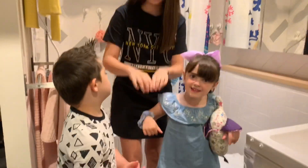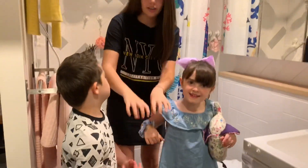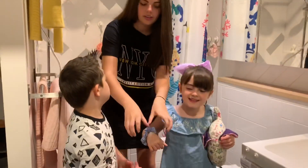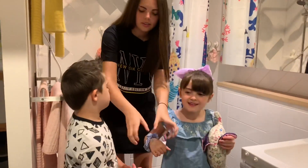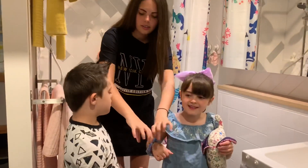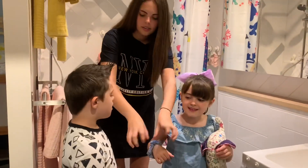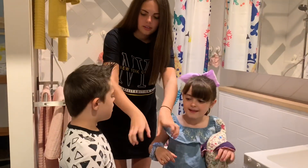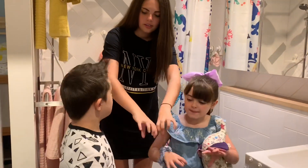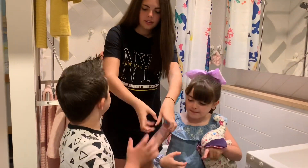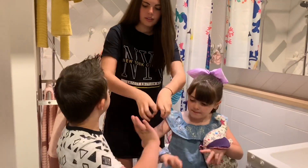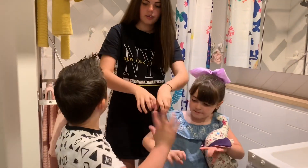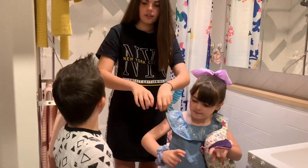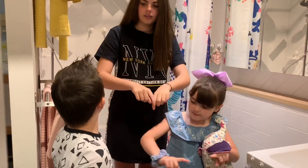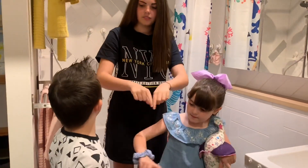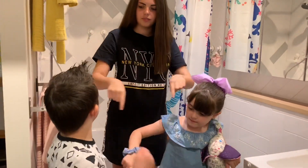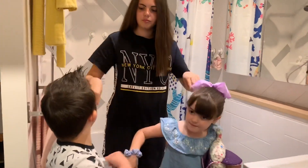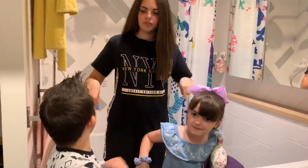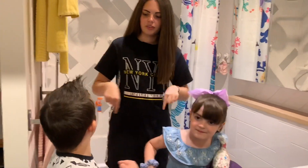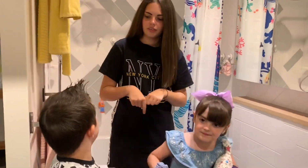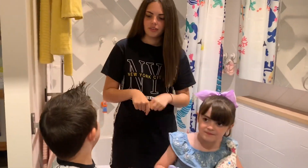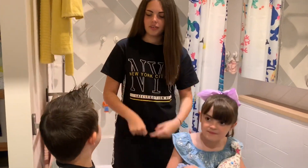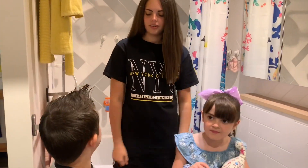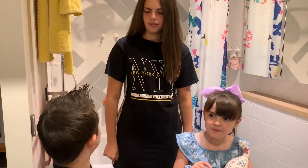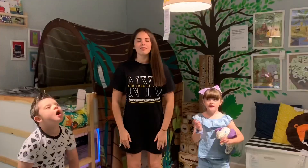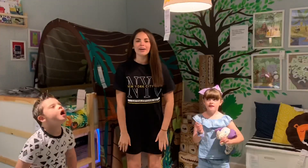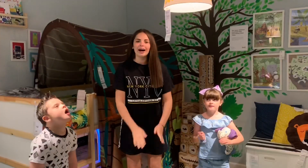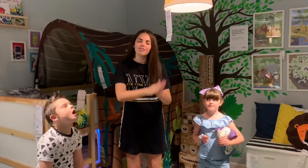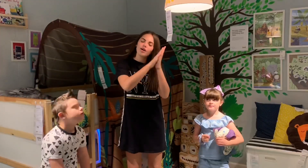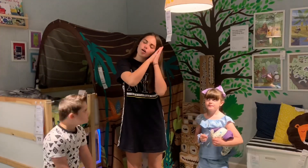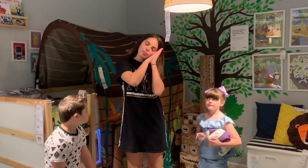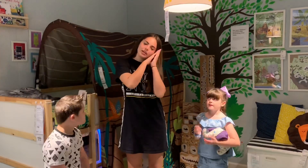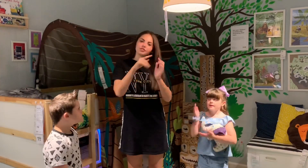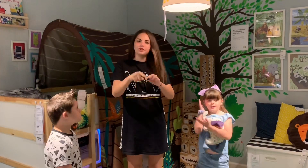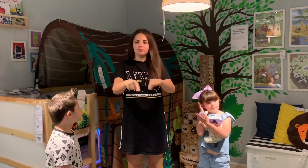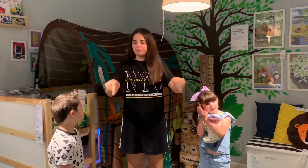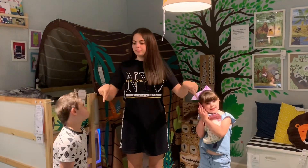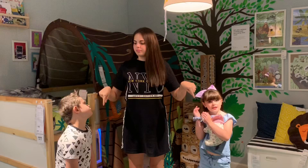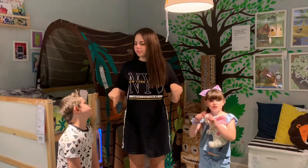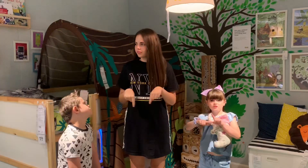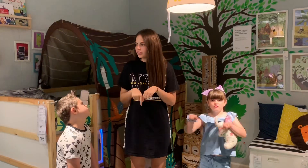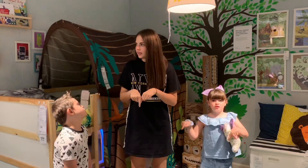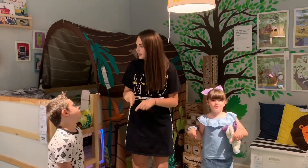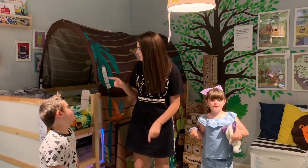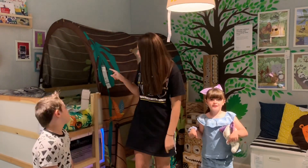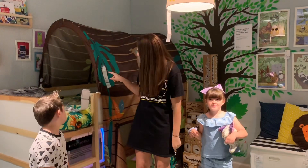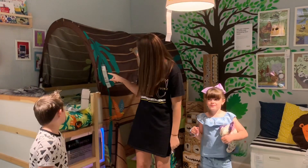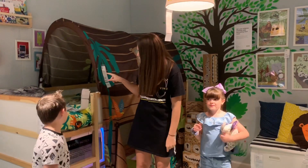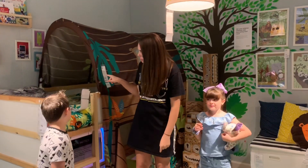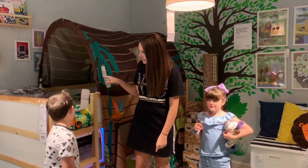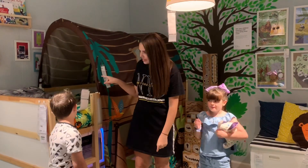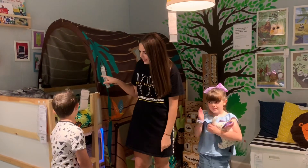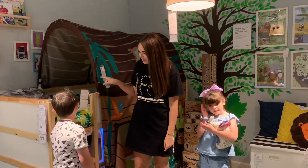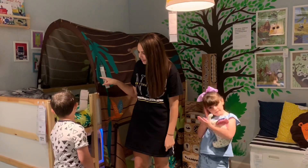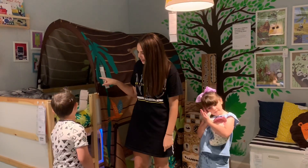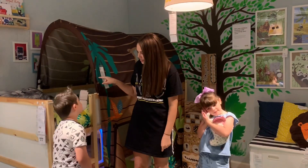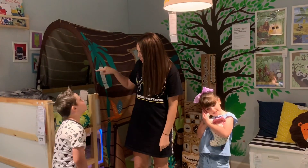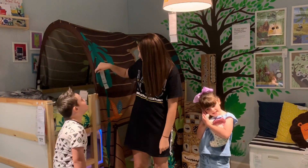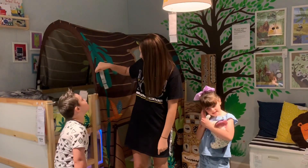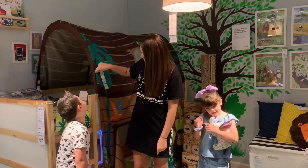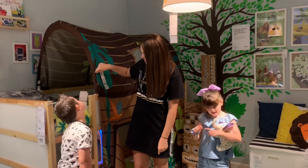Tap. Dad, it's mine. And we have a bedroom. Bedroom. This looks like your room, doesn't it? Bedroom.